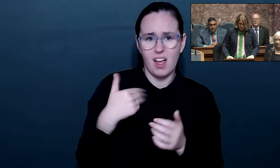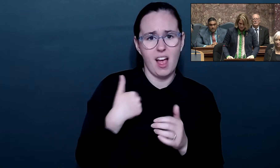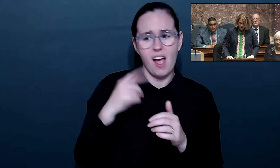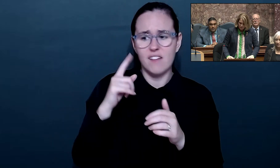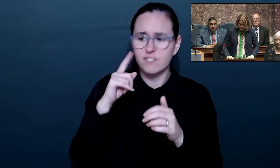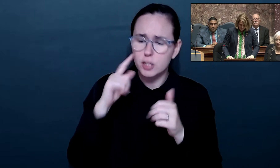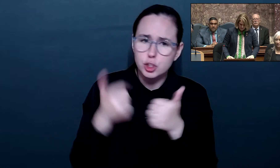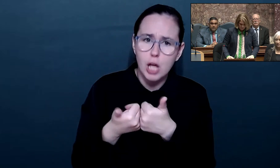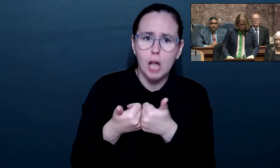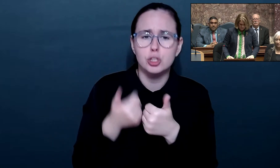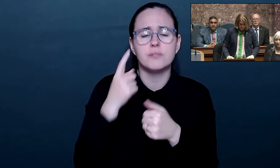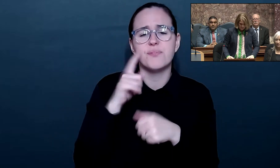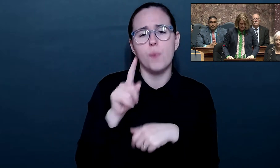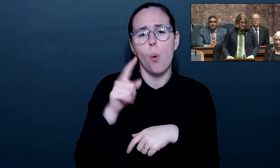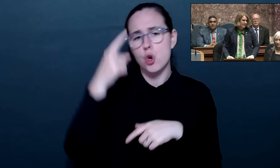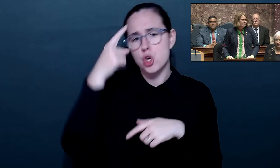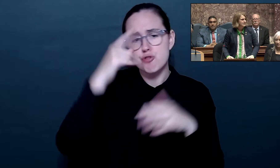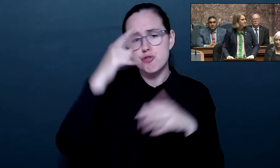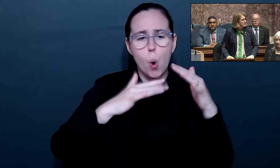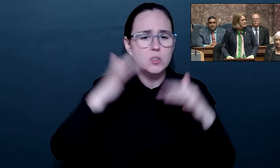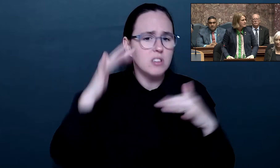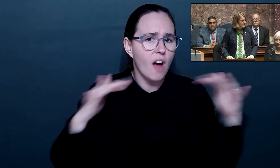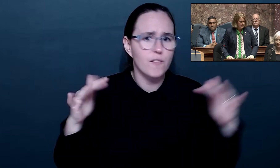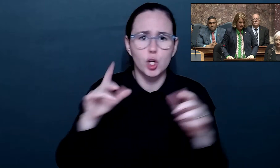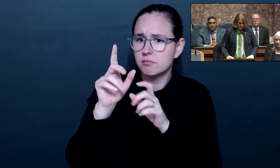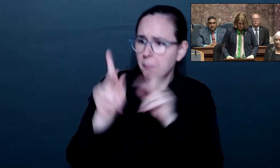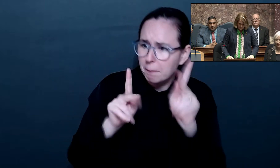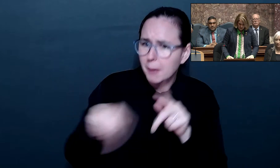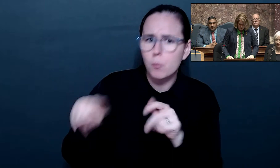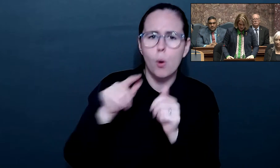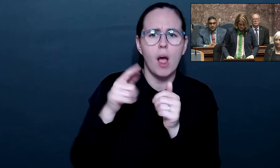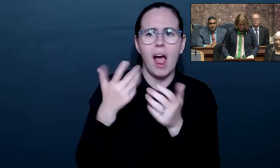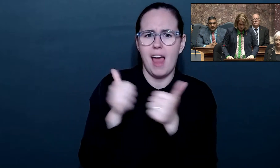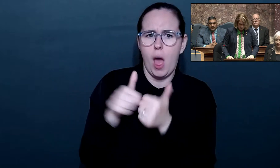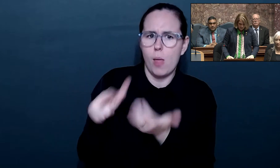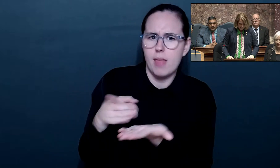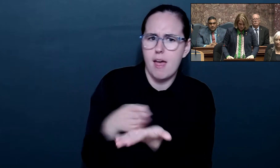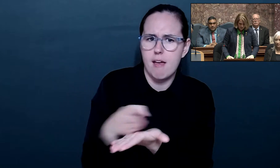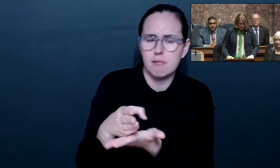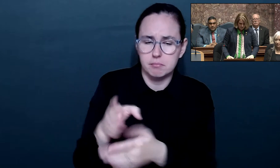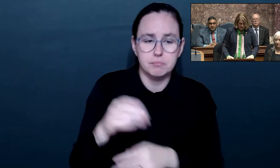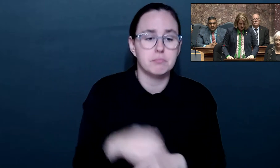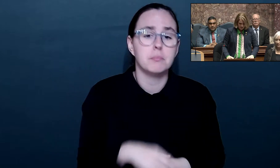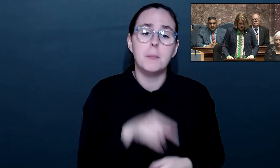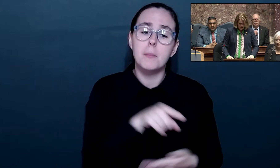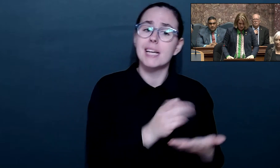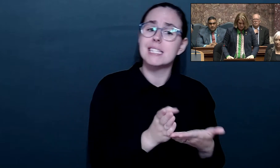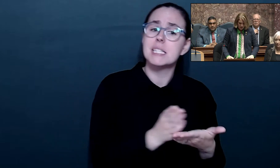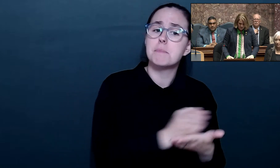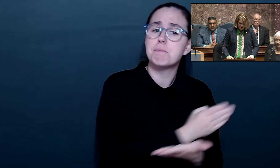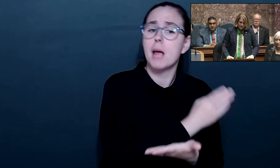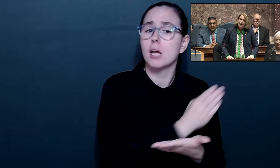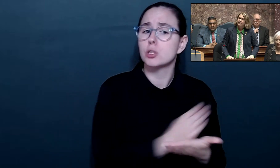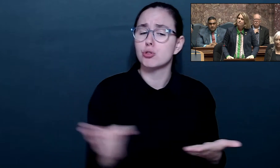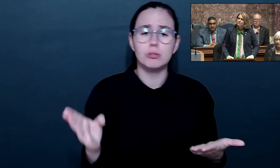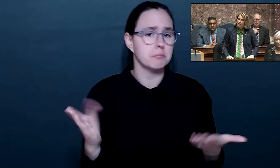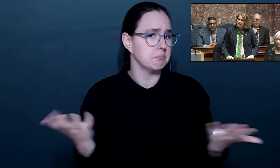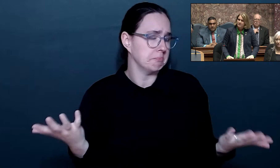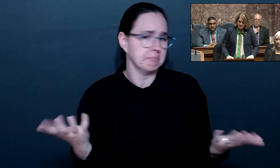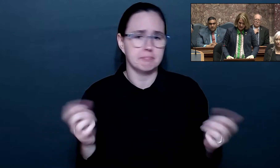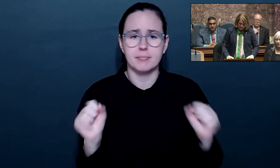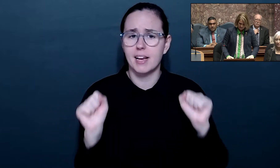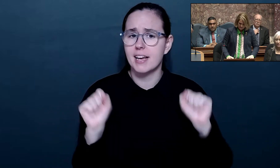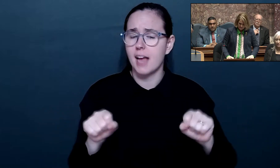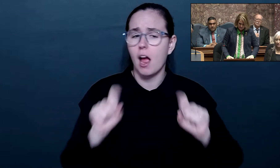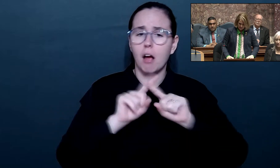from other neurotypical people, sometimes having differences in communication and social interaction, but also having